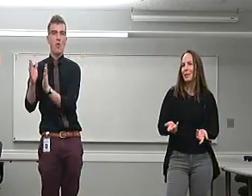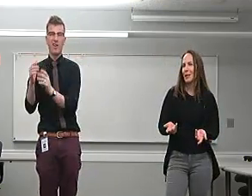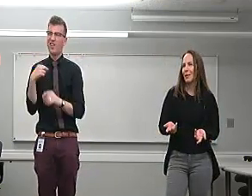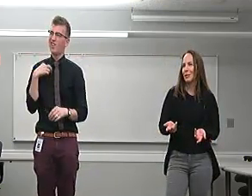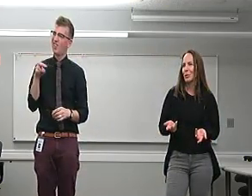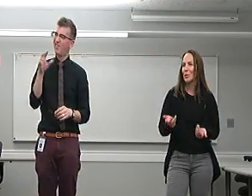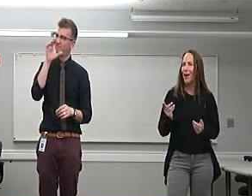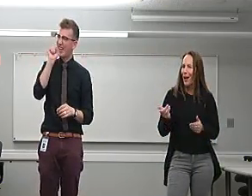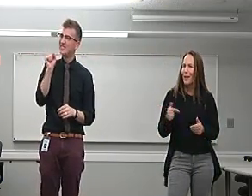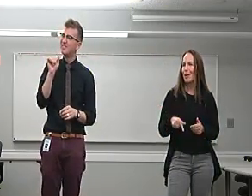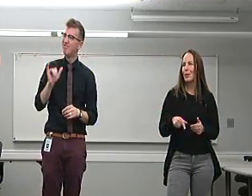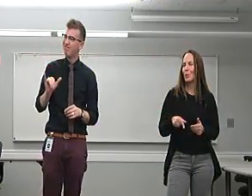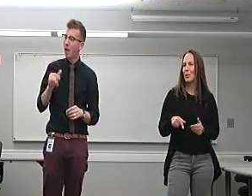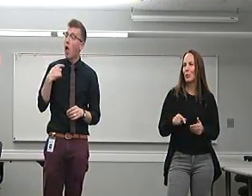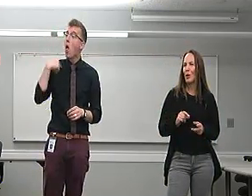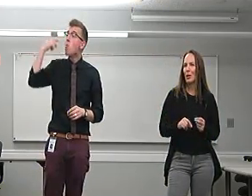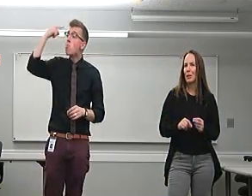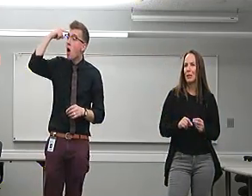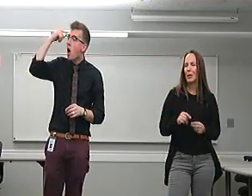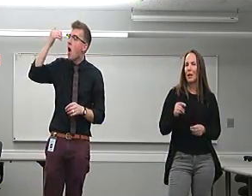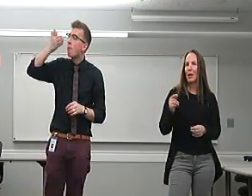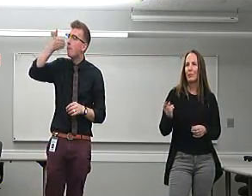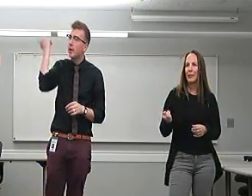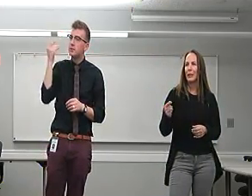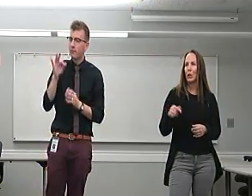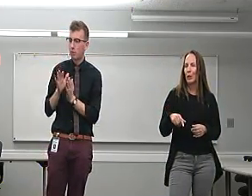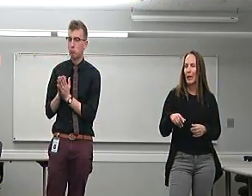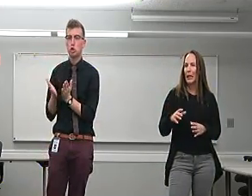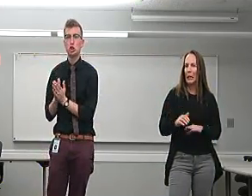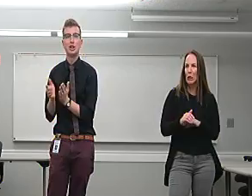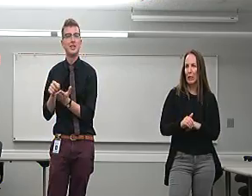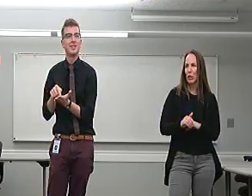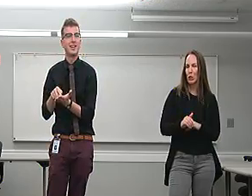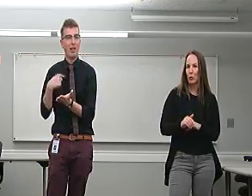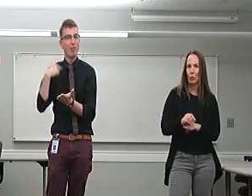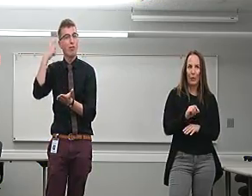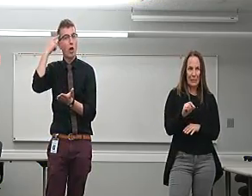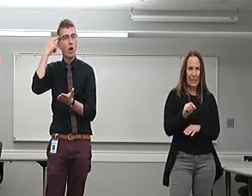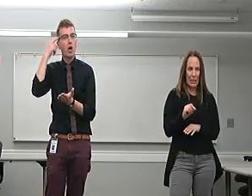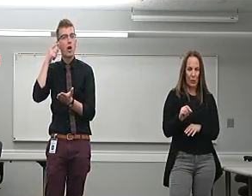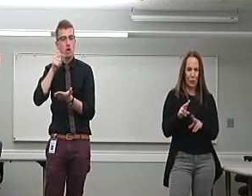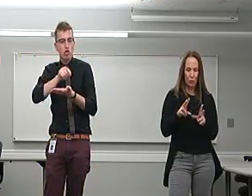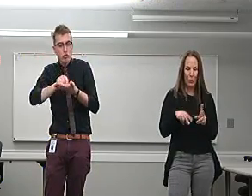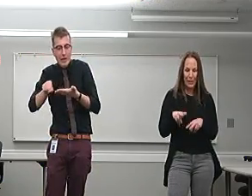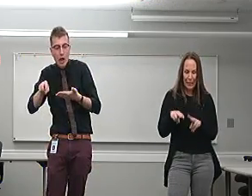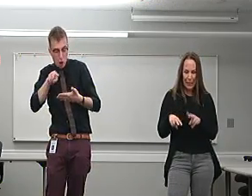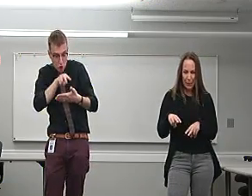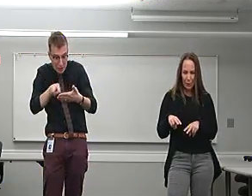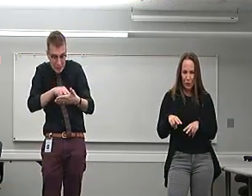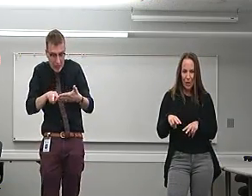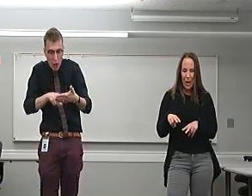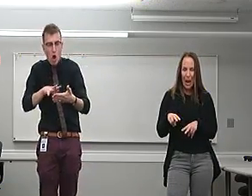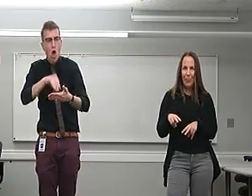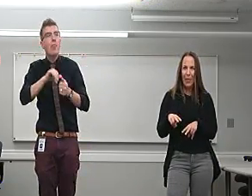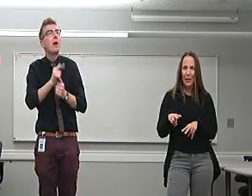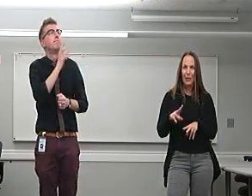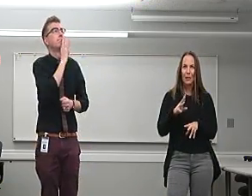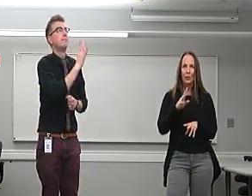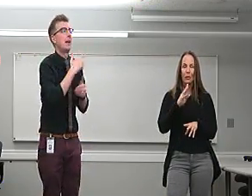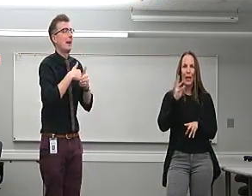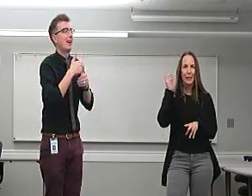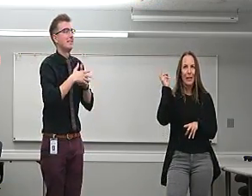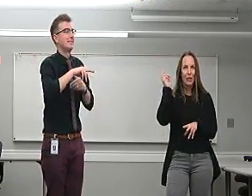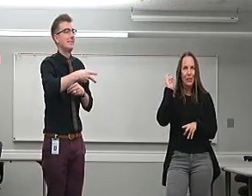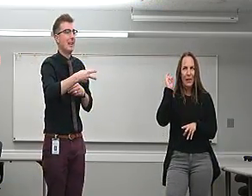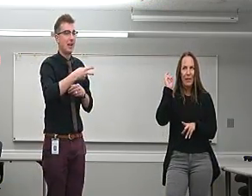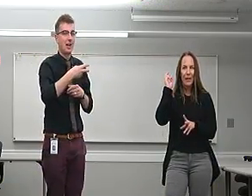I thought it was a product of Leah learning English, written English, reading English, and then at age 7